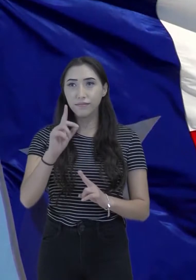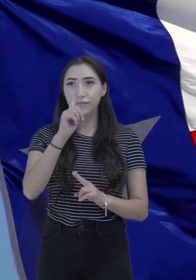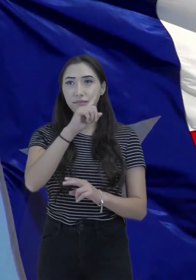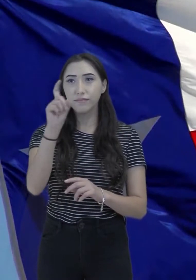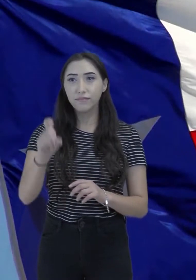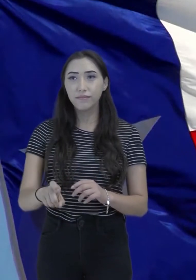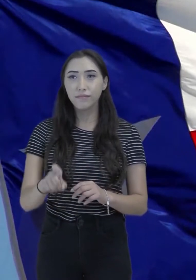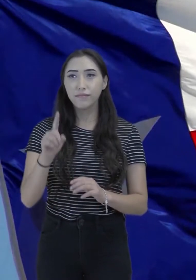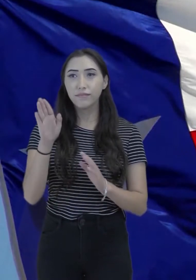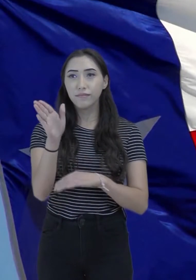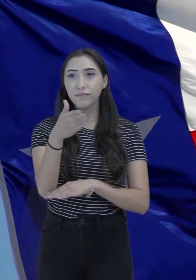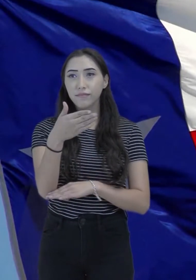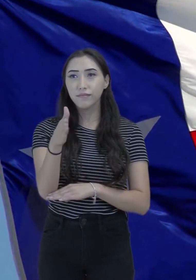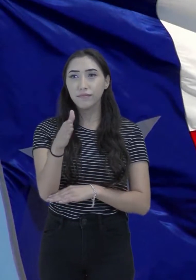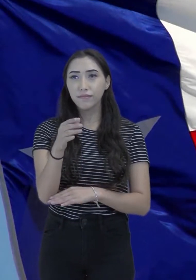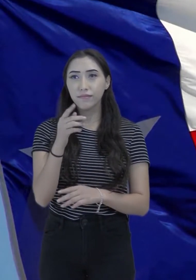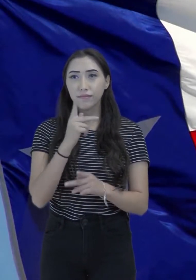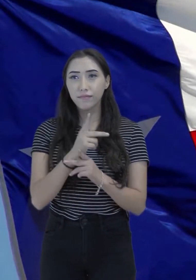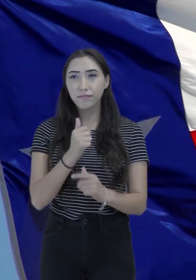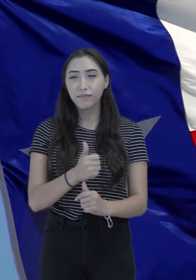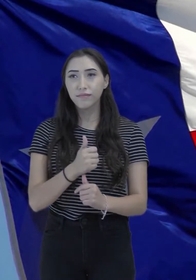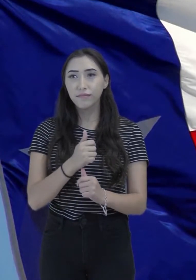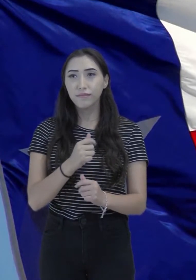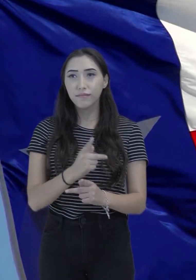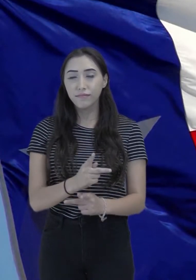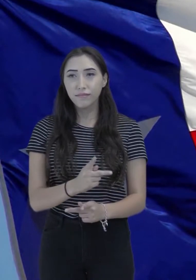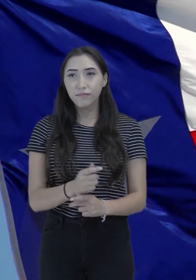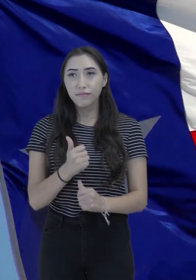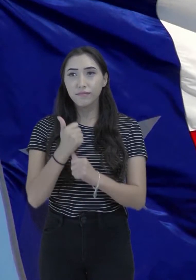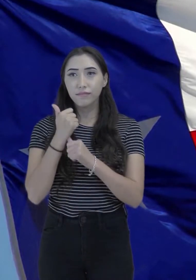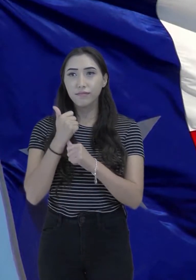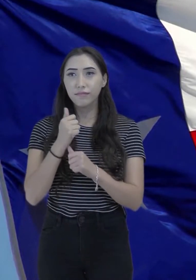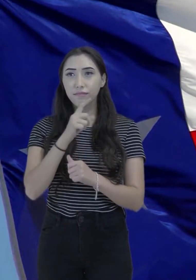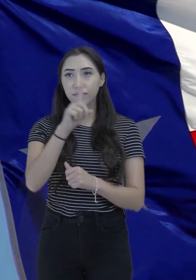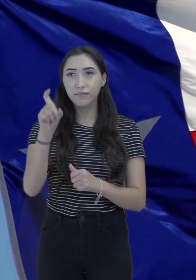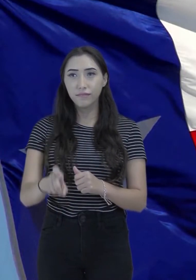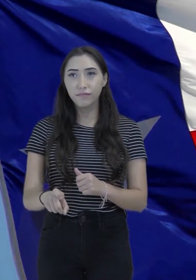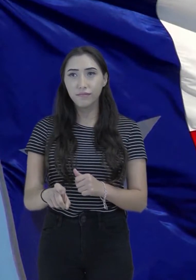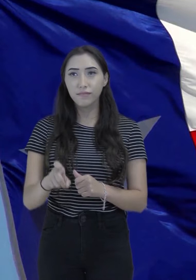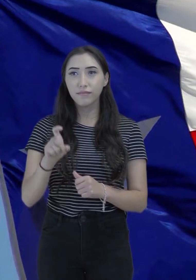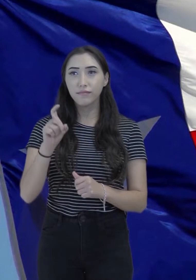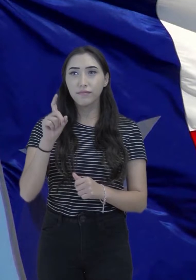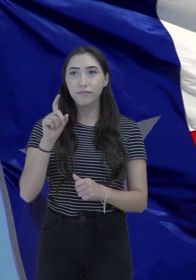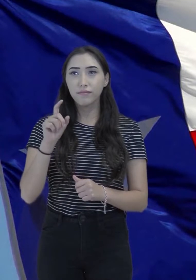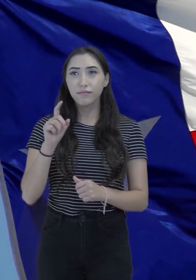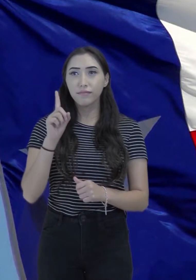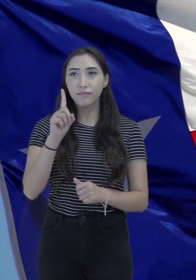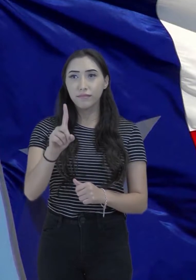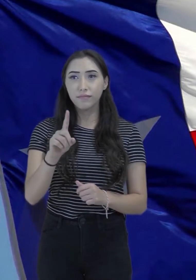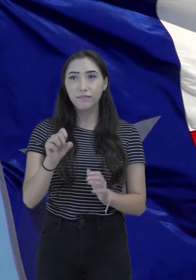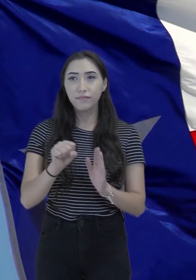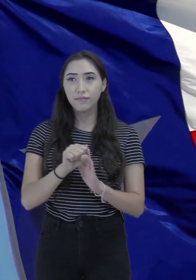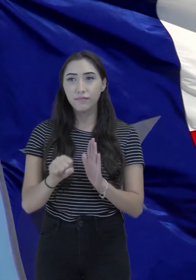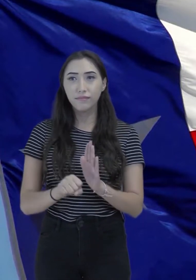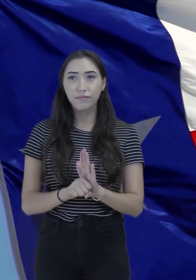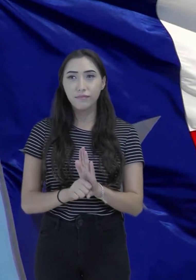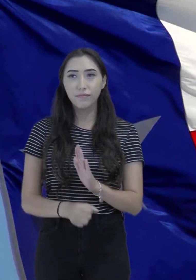Honor the Texas flag. I pledge allegiance to thee, Texas, one state, under